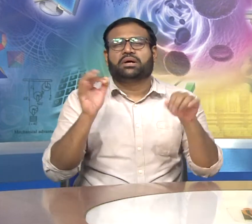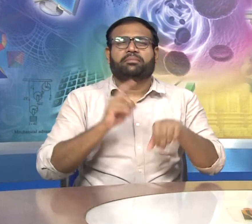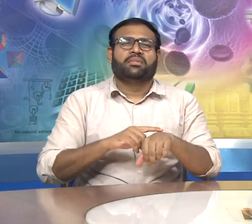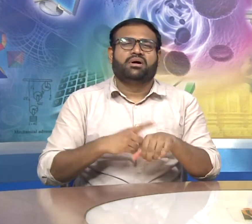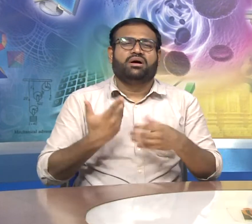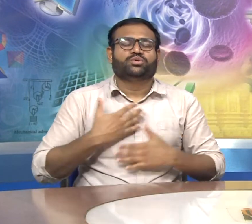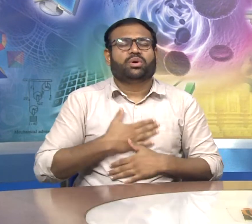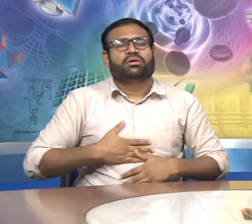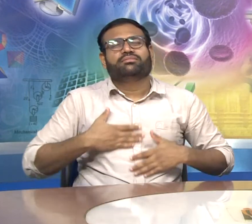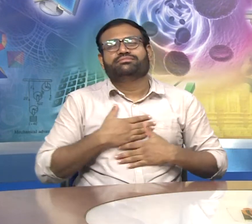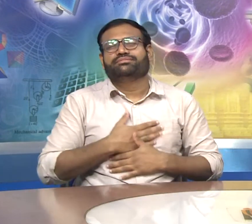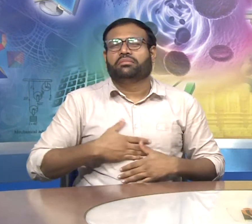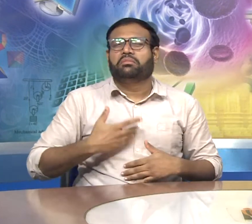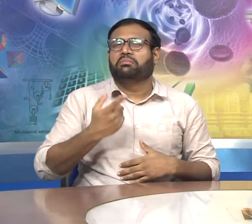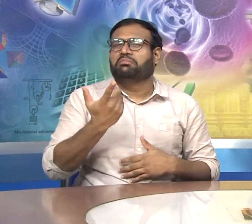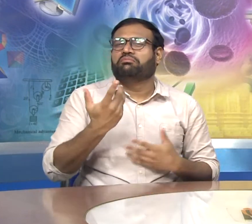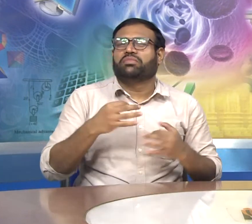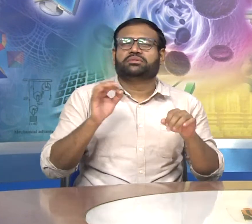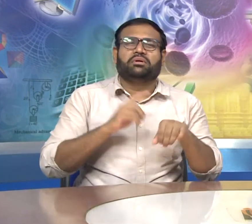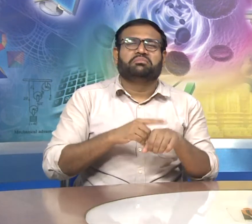Next word is recreation.